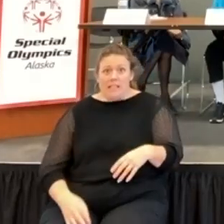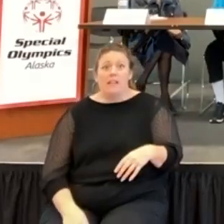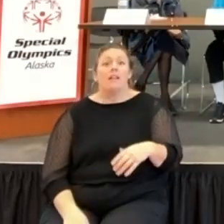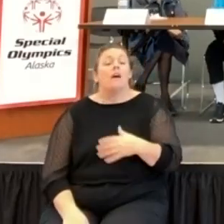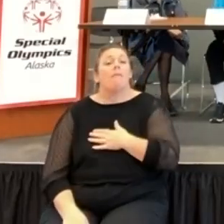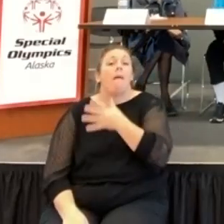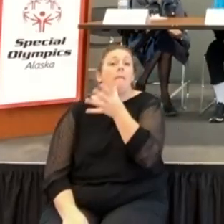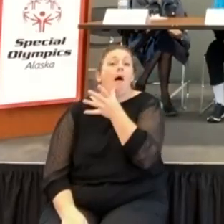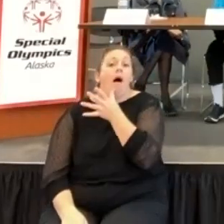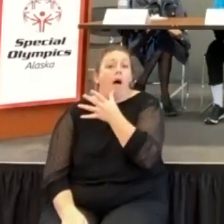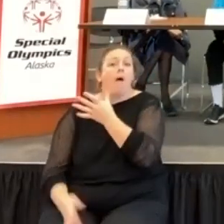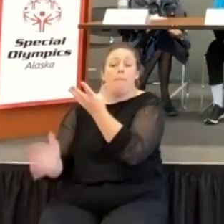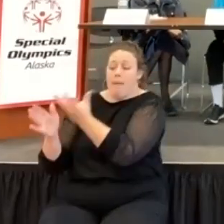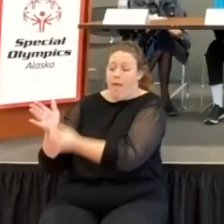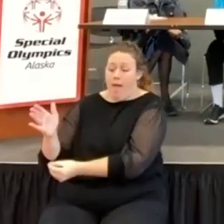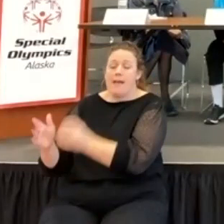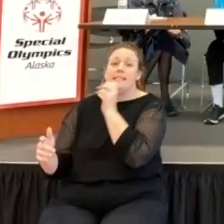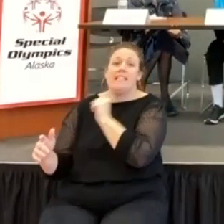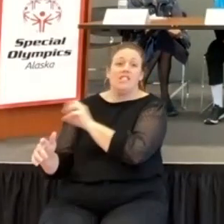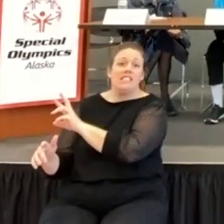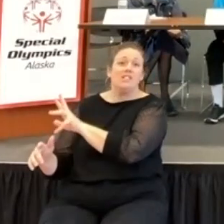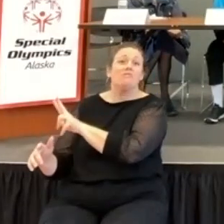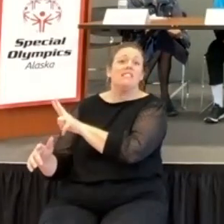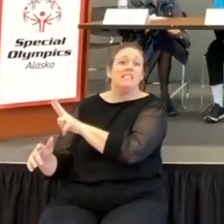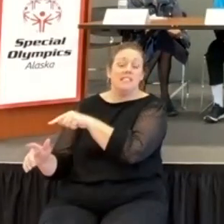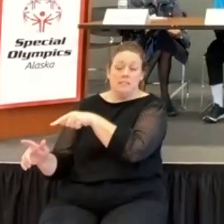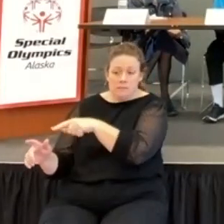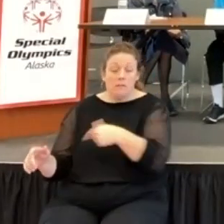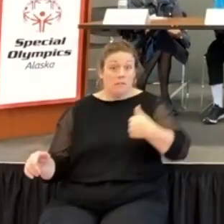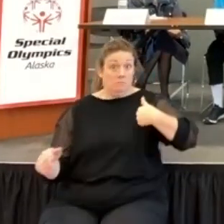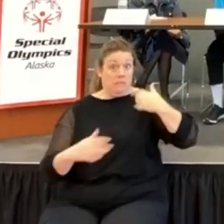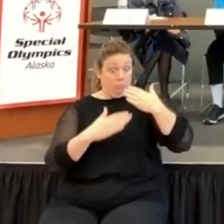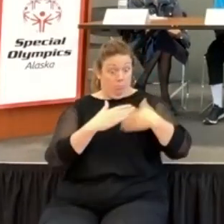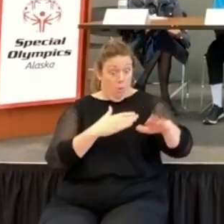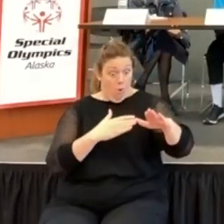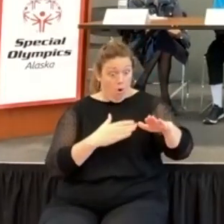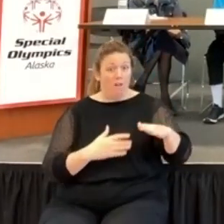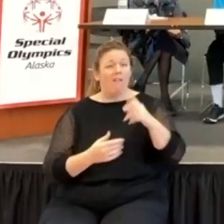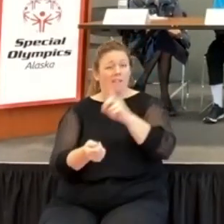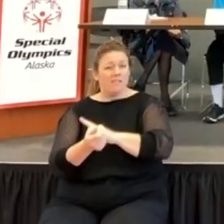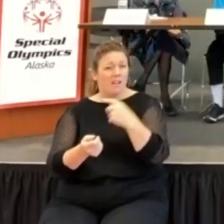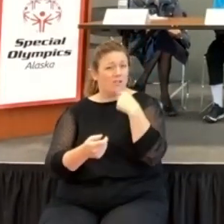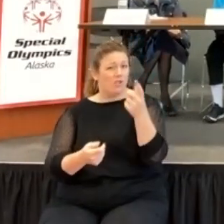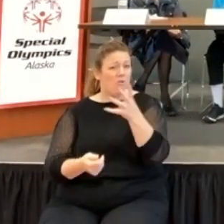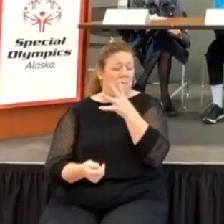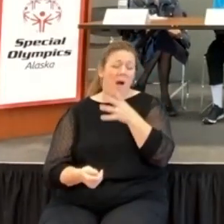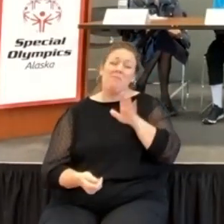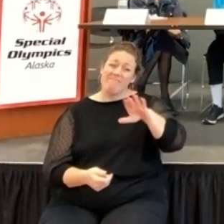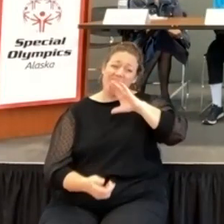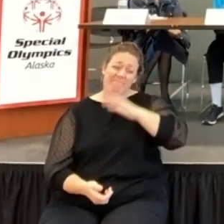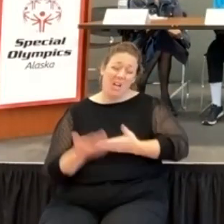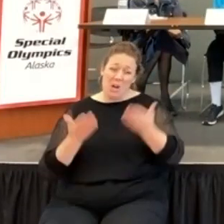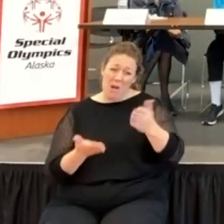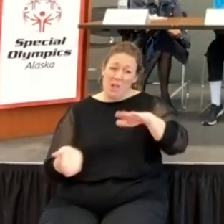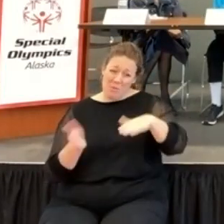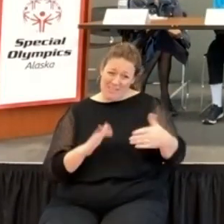old. And she was told when I was born that I probably wouldn't make it. And as I said earlier, I gave you